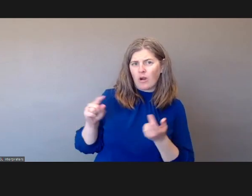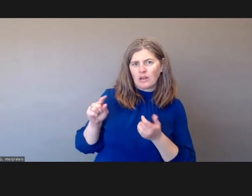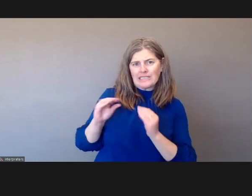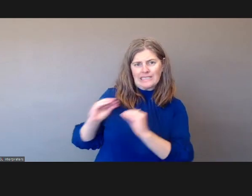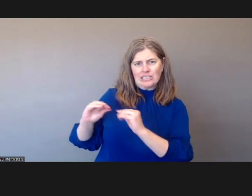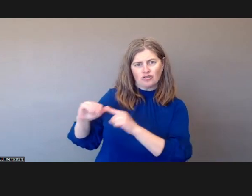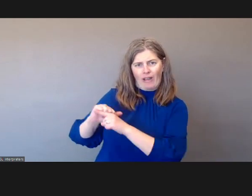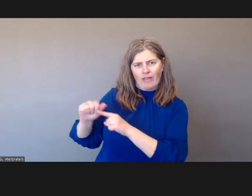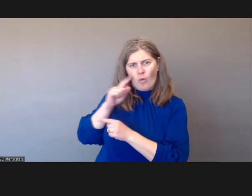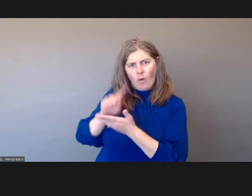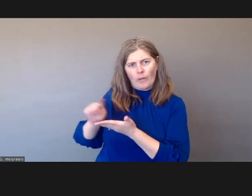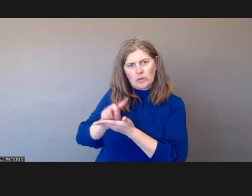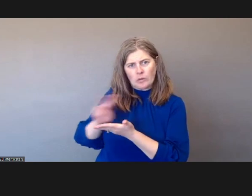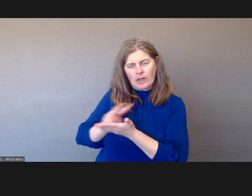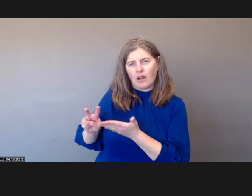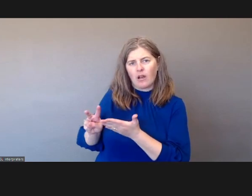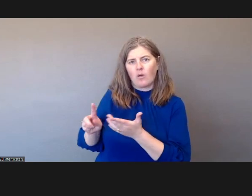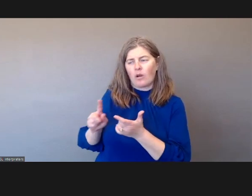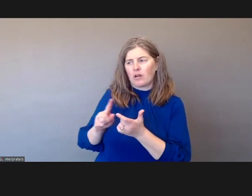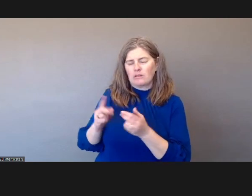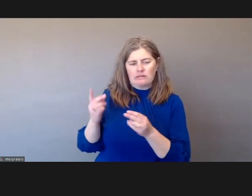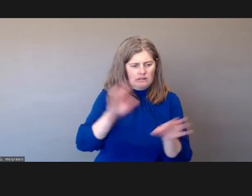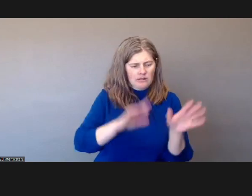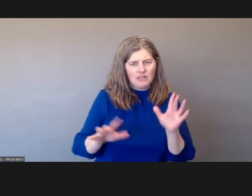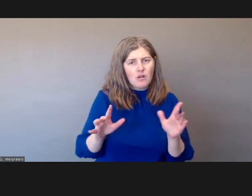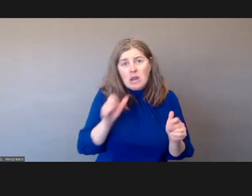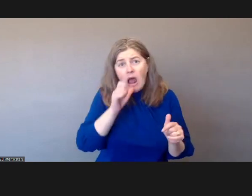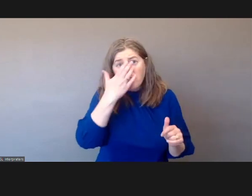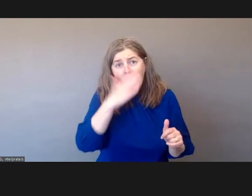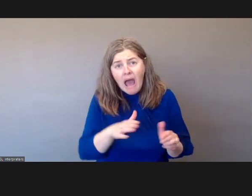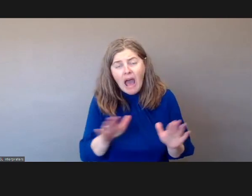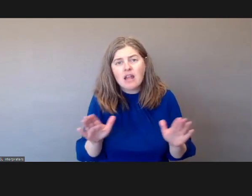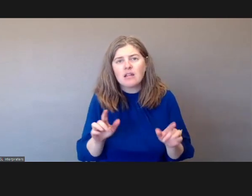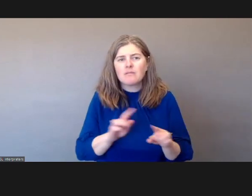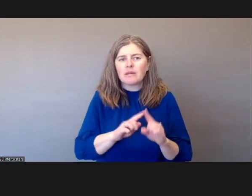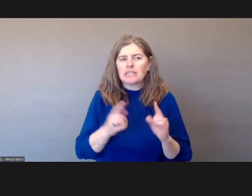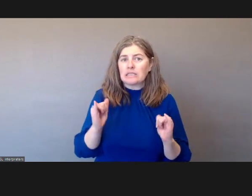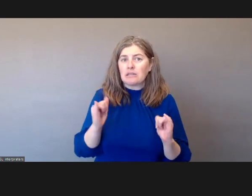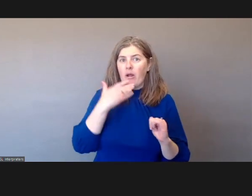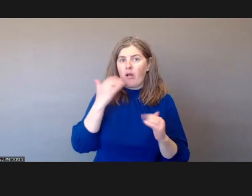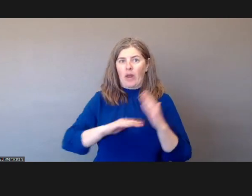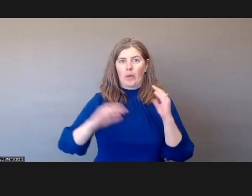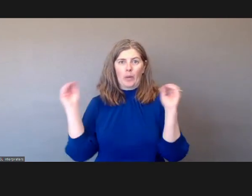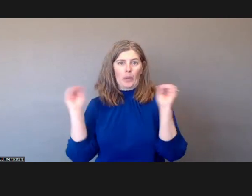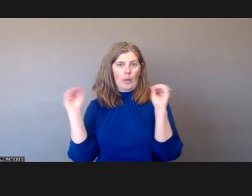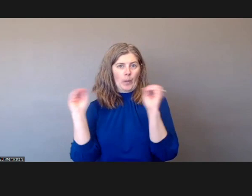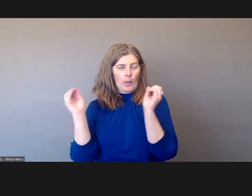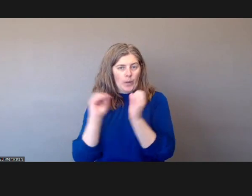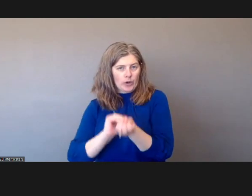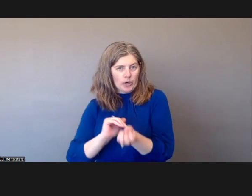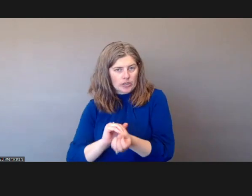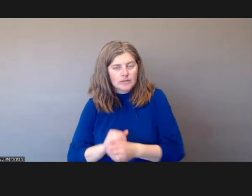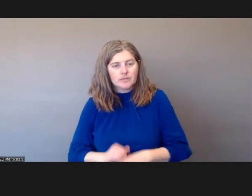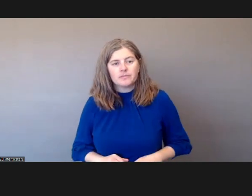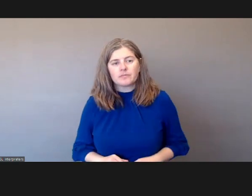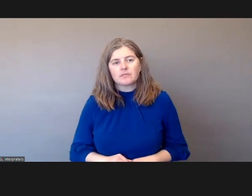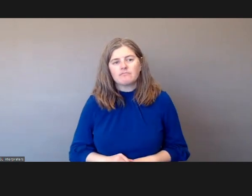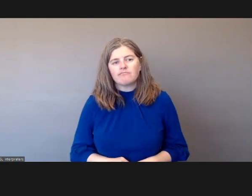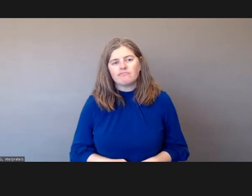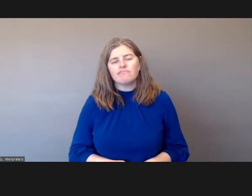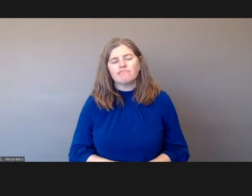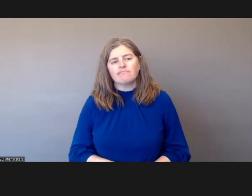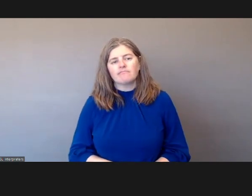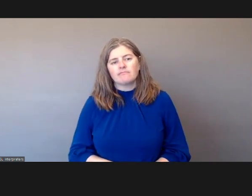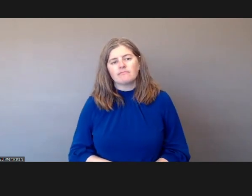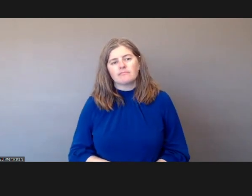or constantly diverting resources to help, which isn't a bad thing. It's still better than not having that traveling nurse. But I think